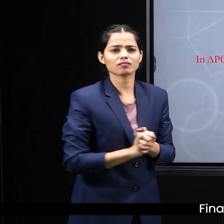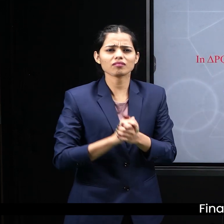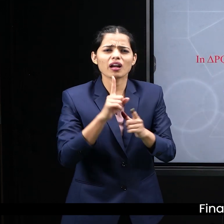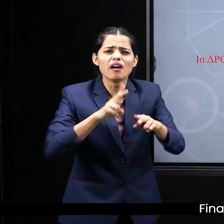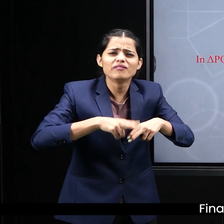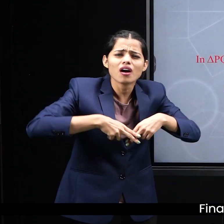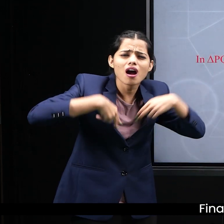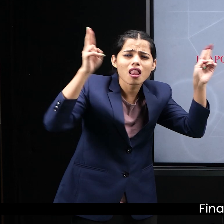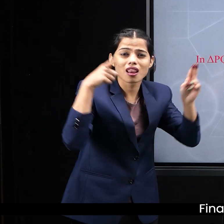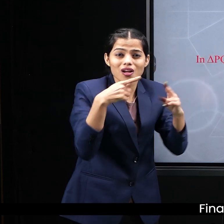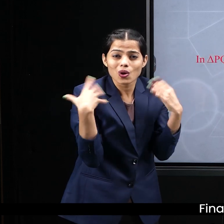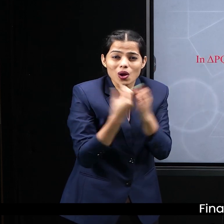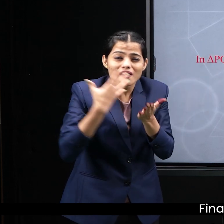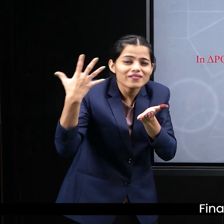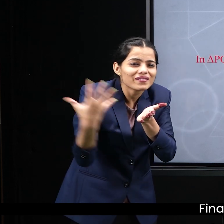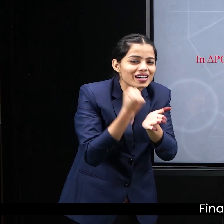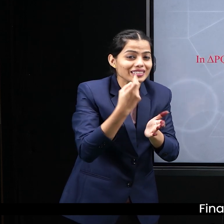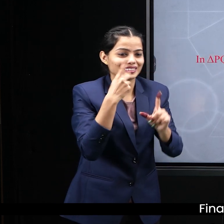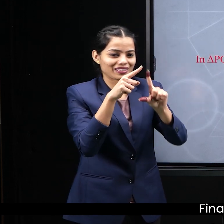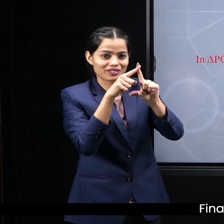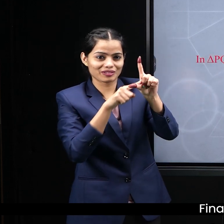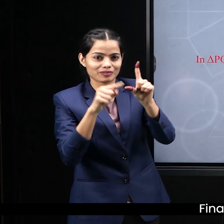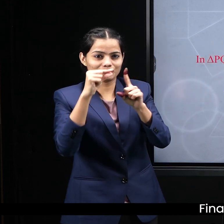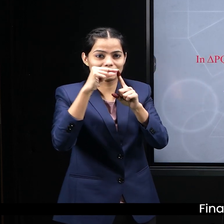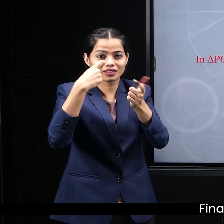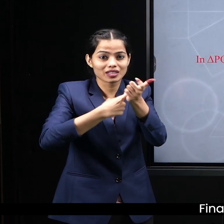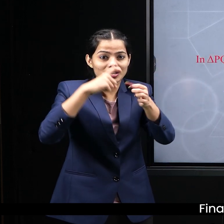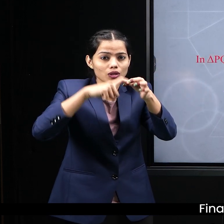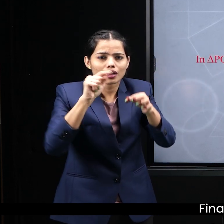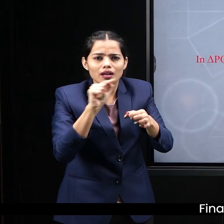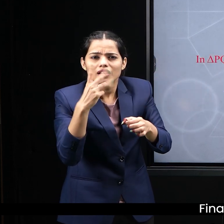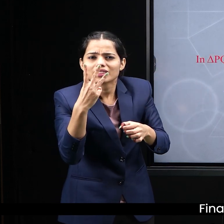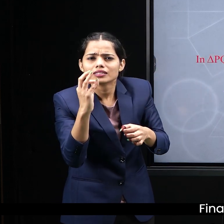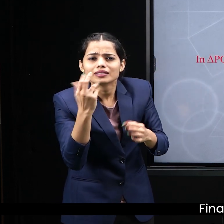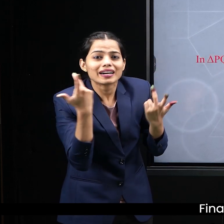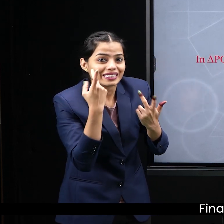Finally, we get angle PRQ is equal to 30 degrees.